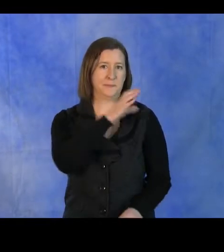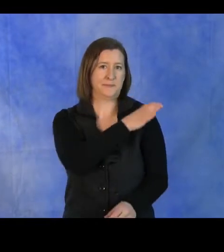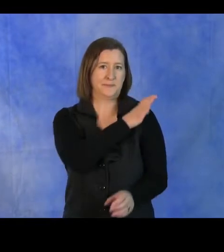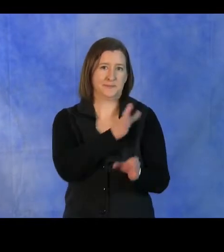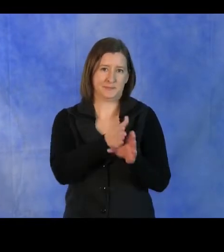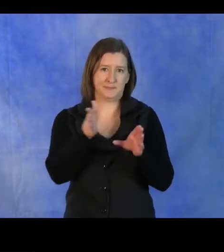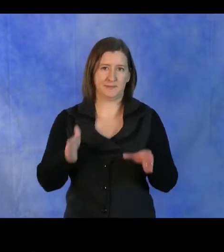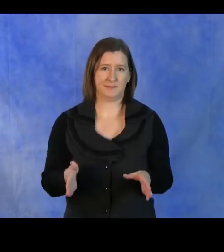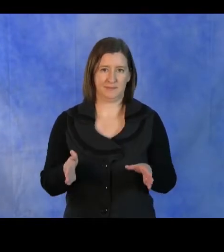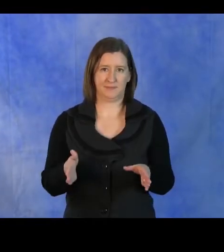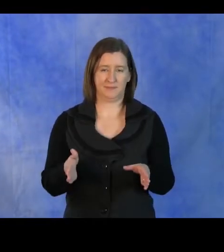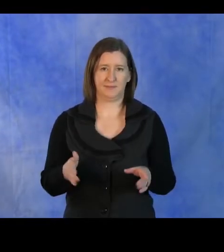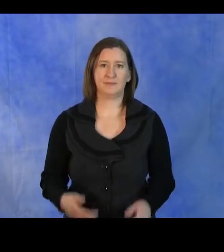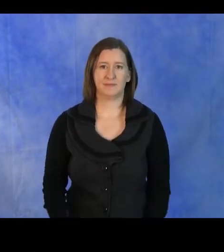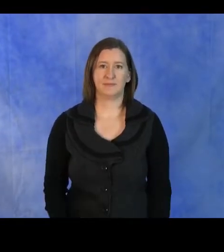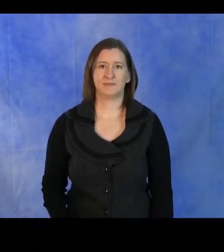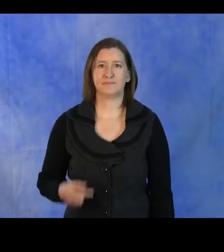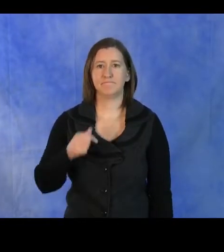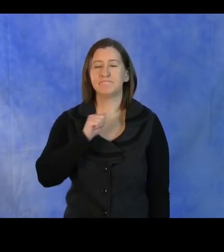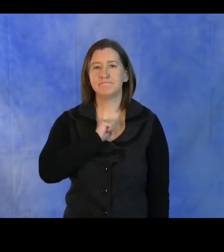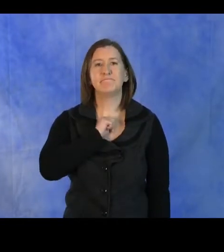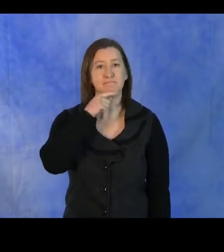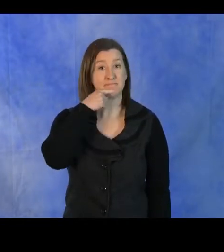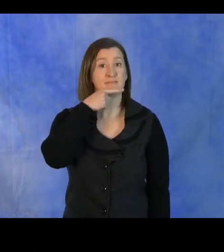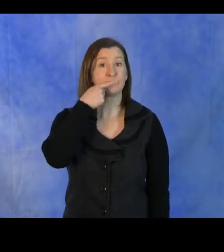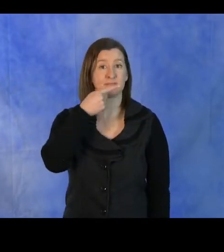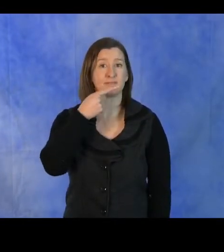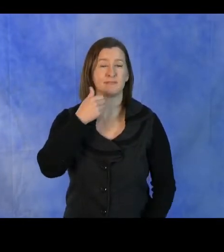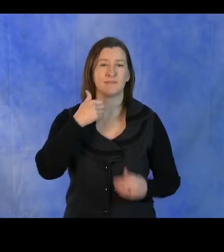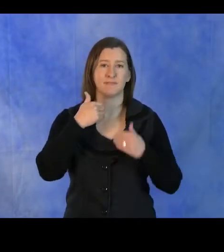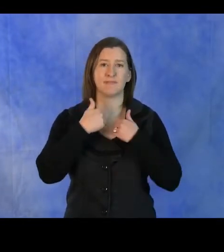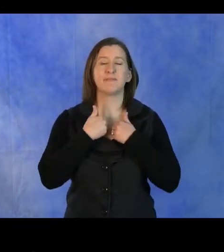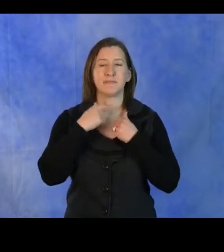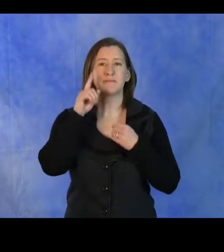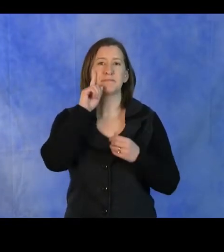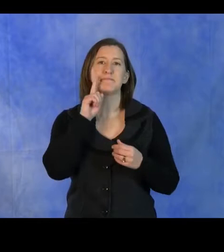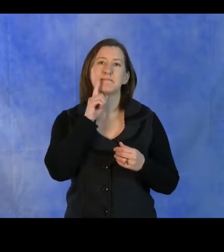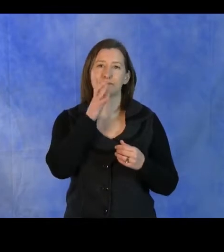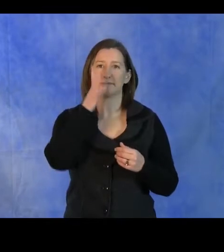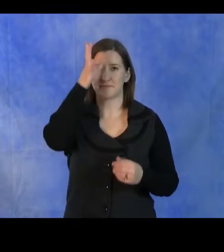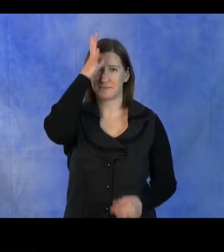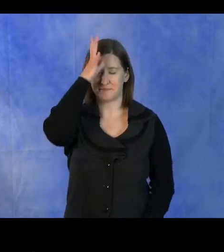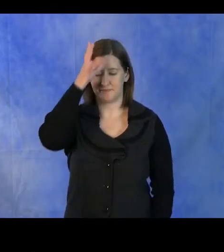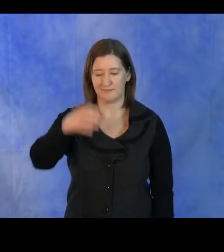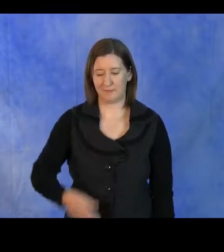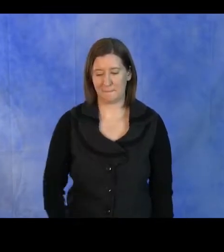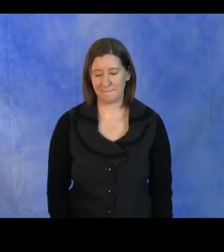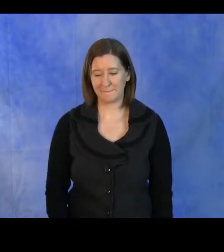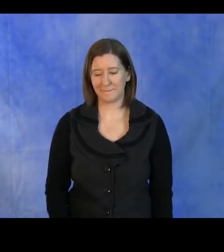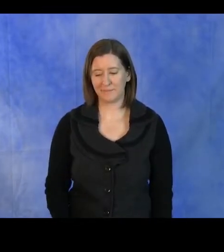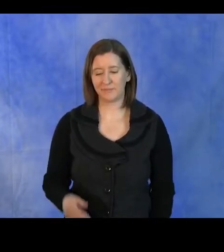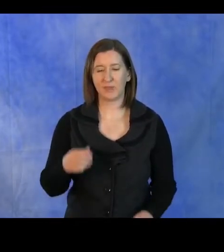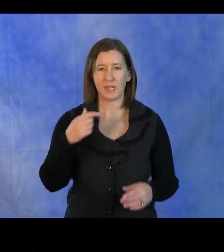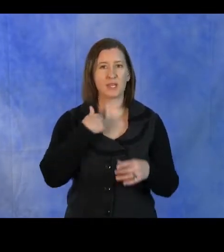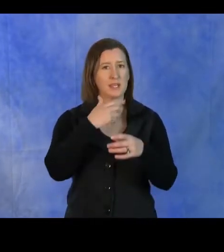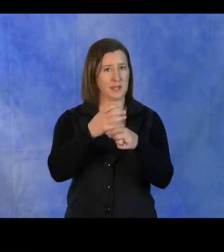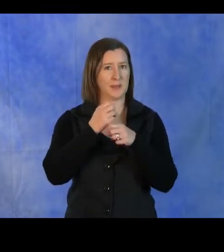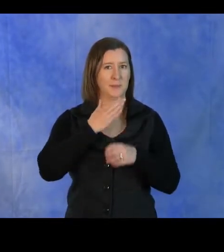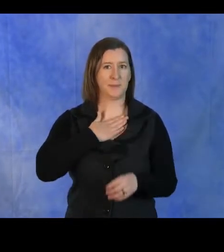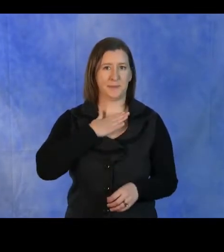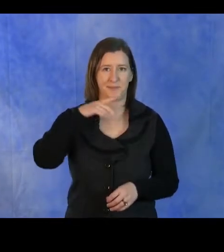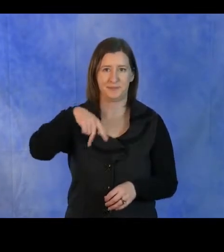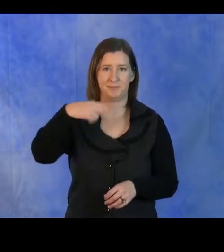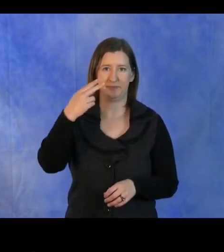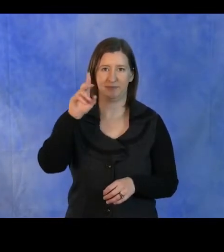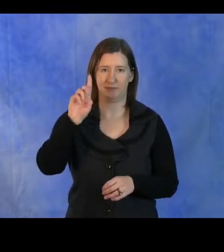Angie Lawson, and I'm a clinical psychologist. I'm hearing, and I have deaf parents.